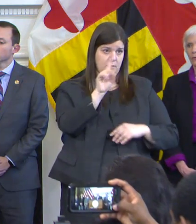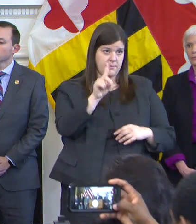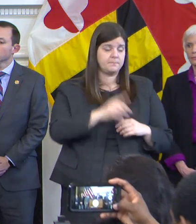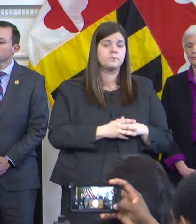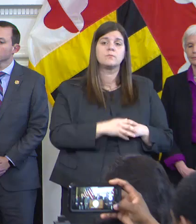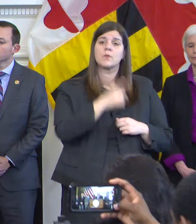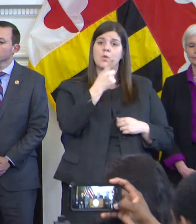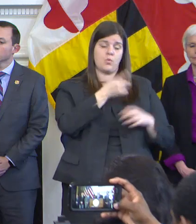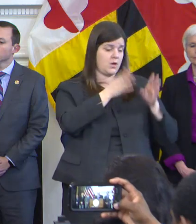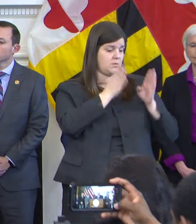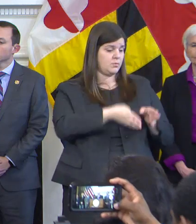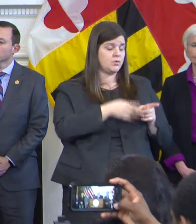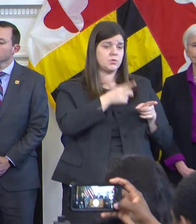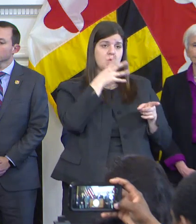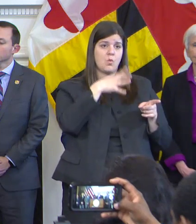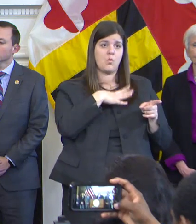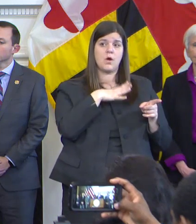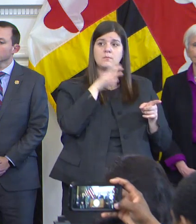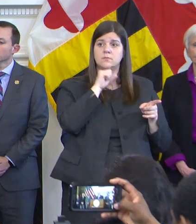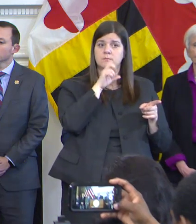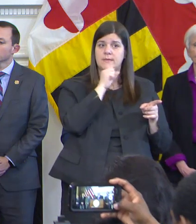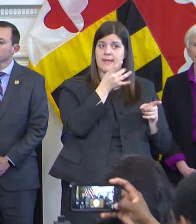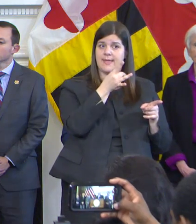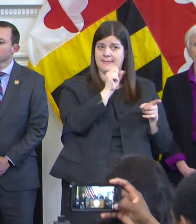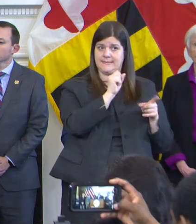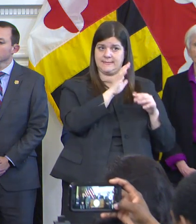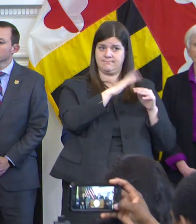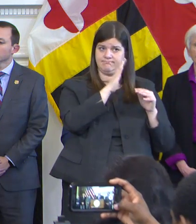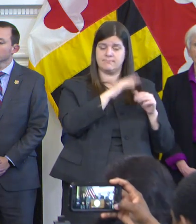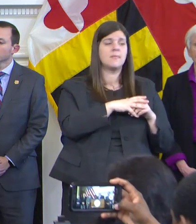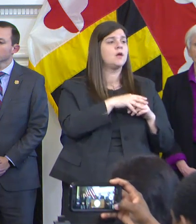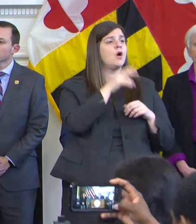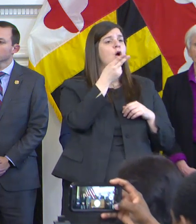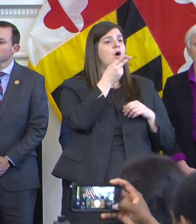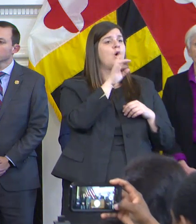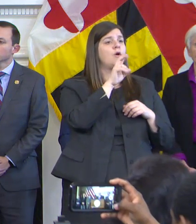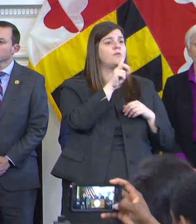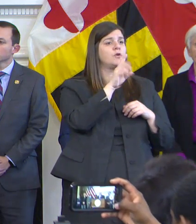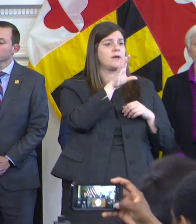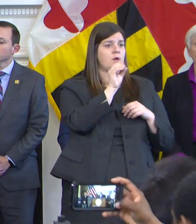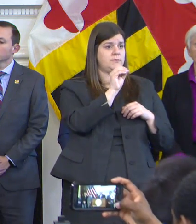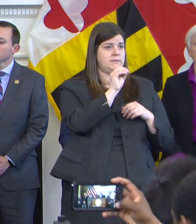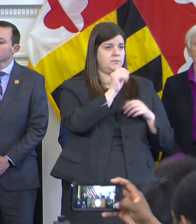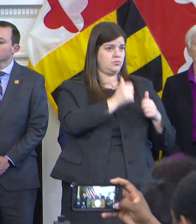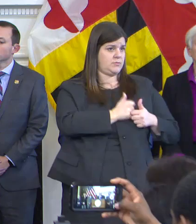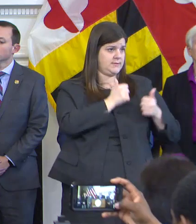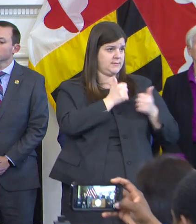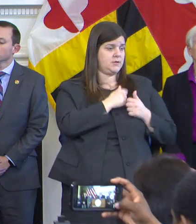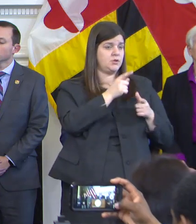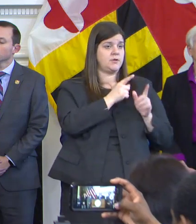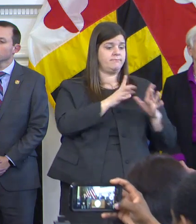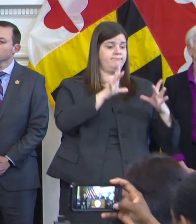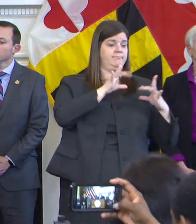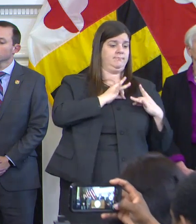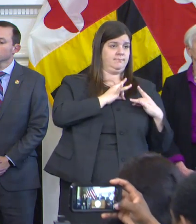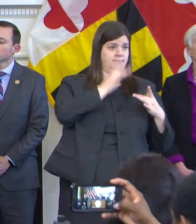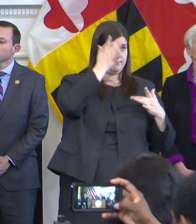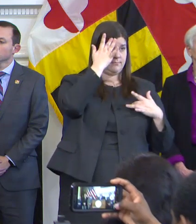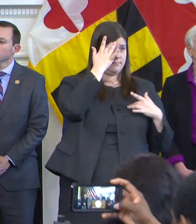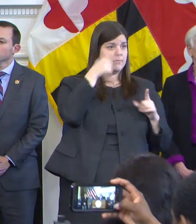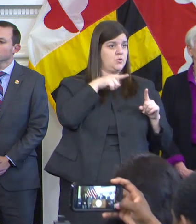woman in her 80s. She's a Harford County resident who contracted the virus while traveling to